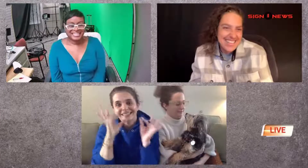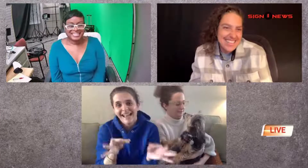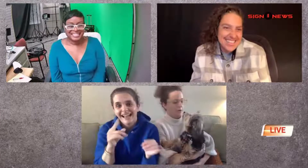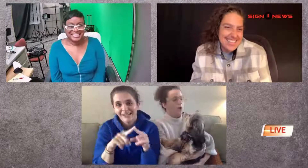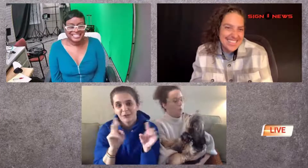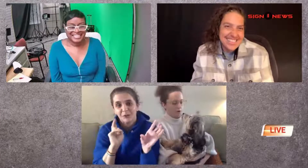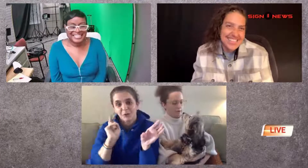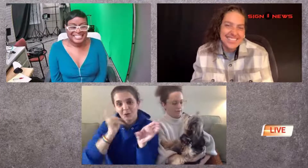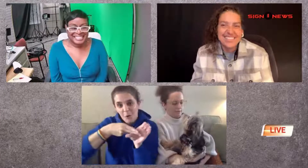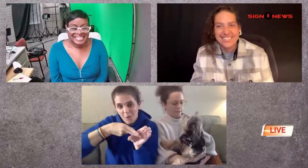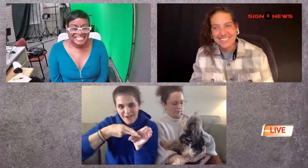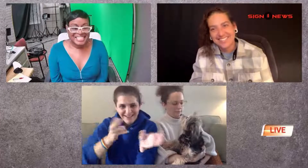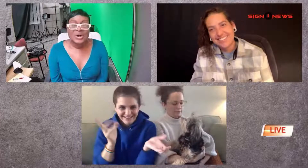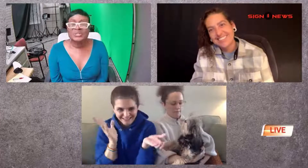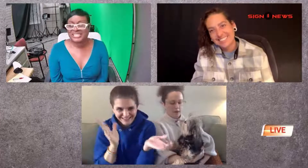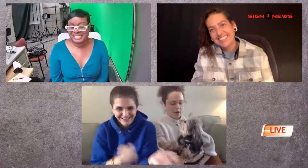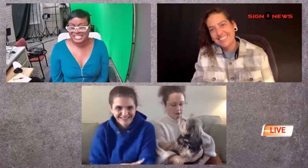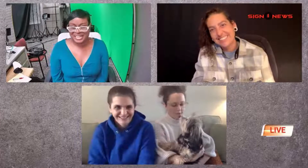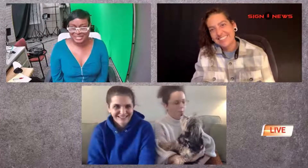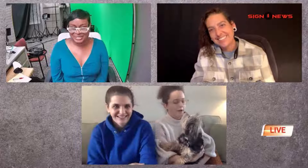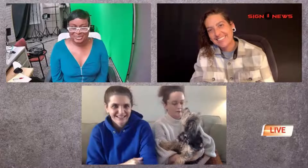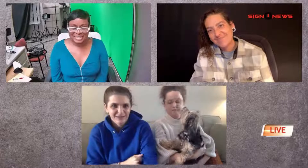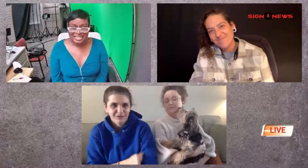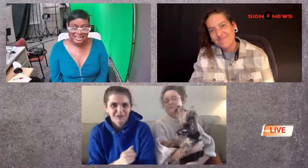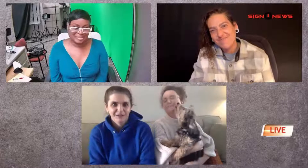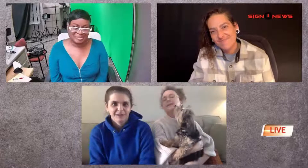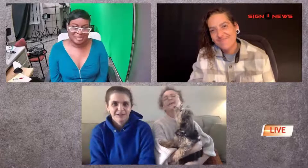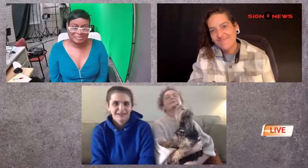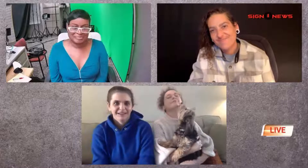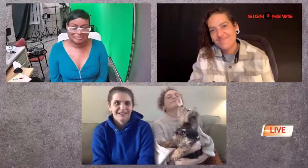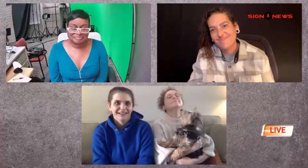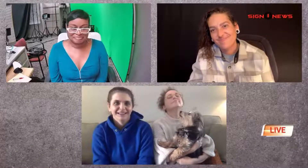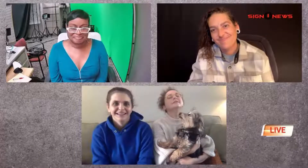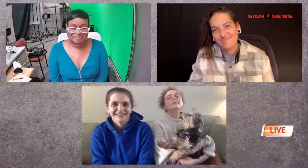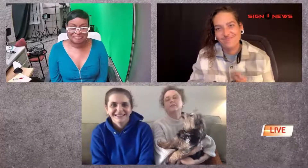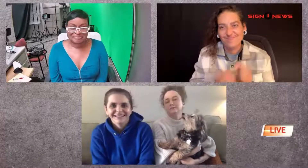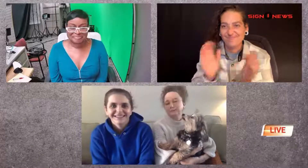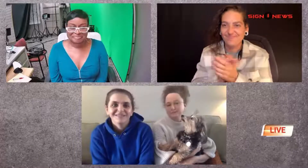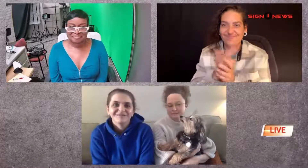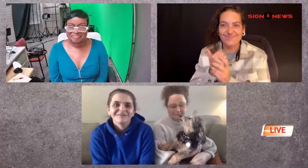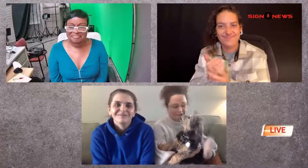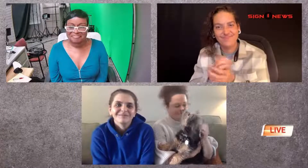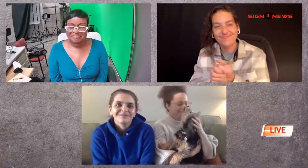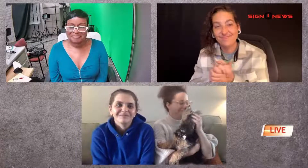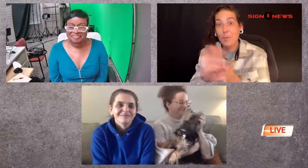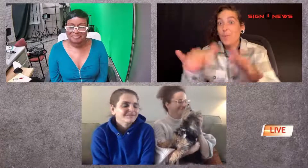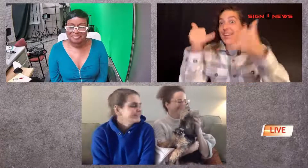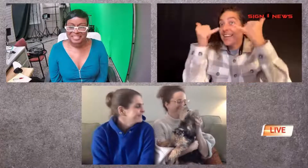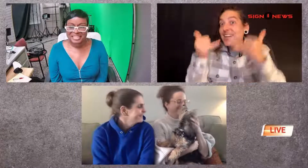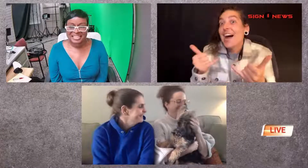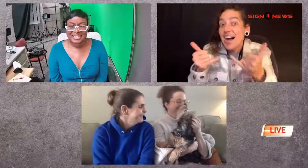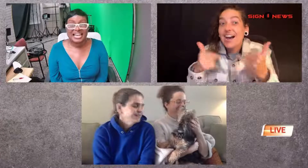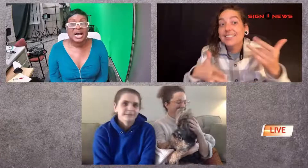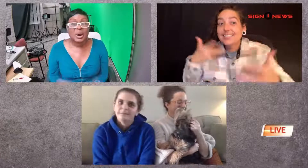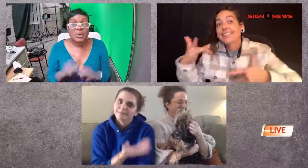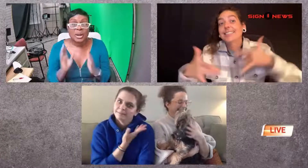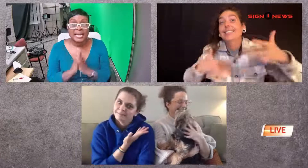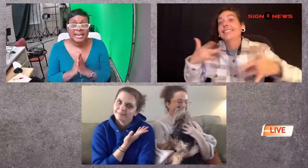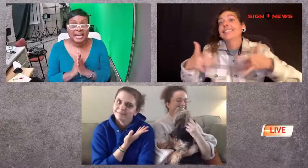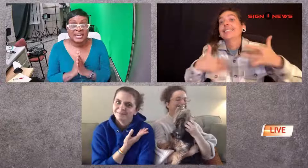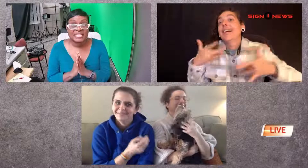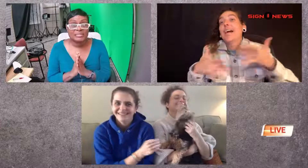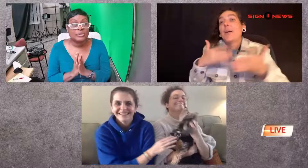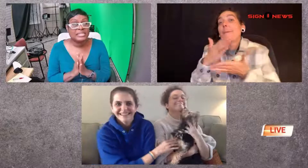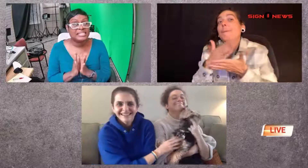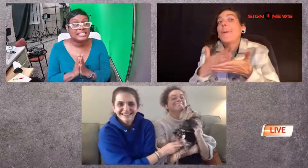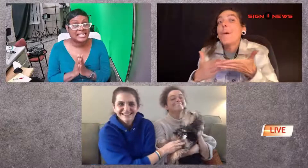She decided to. Oh, she decided to join that as well. Oh, hey, now